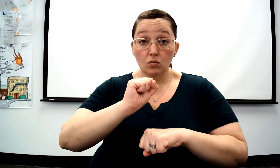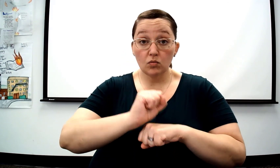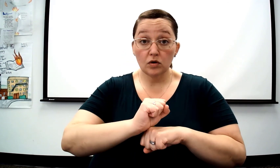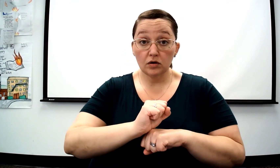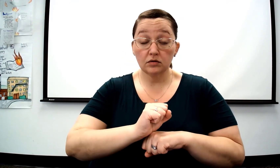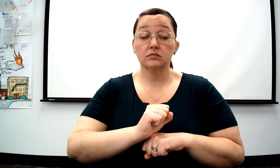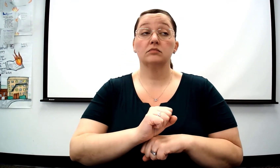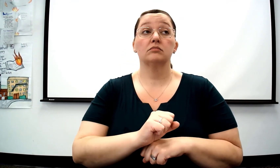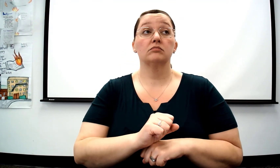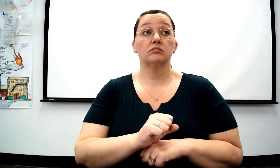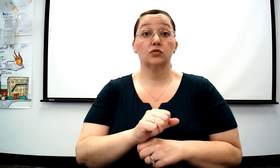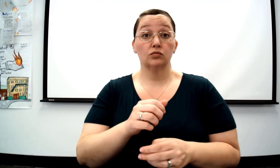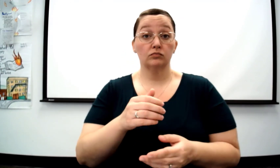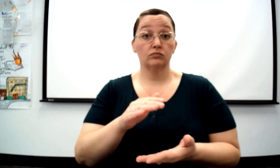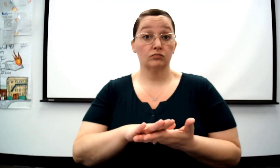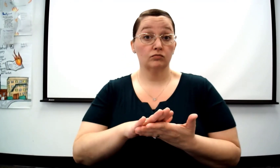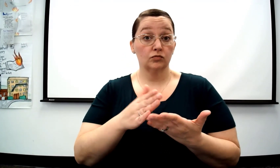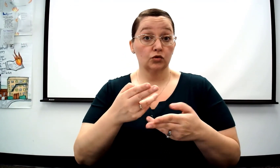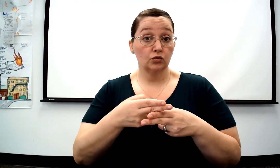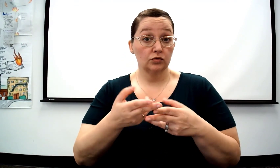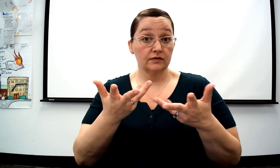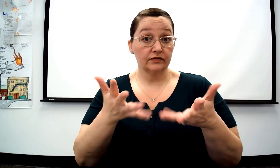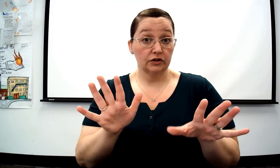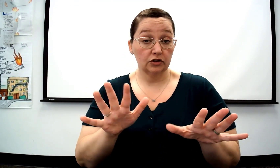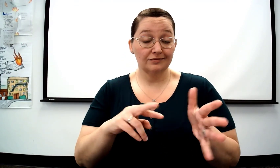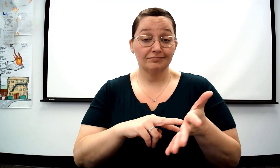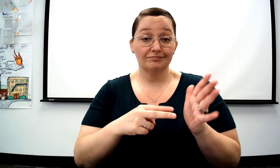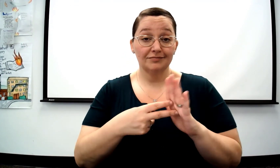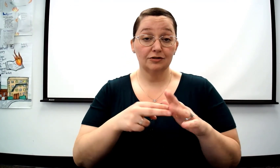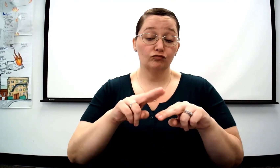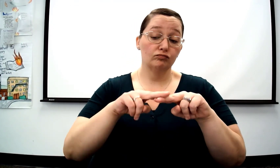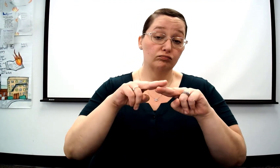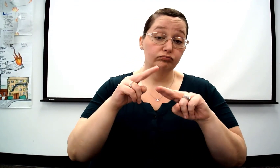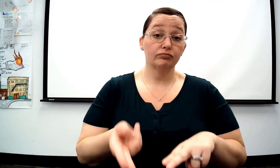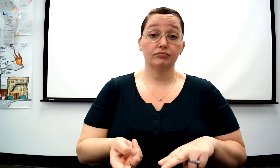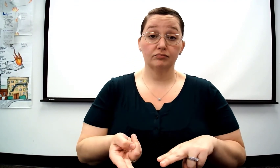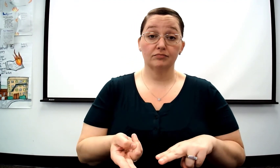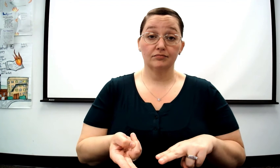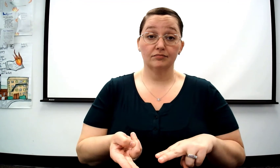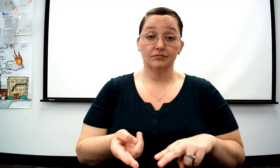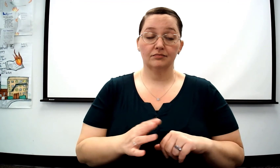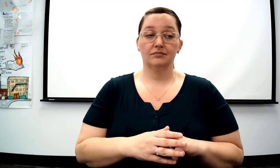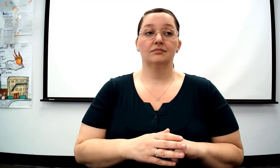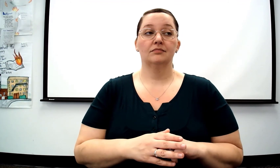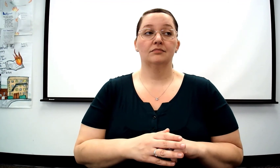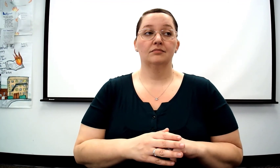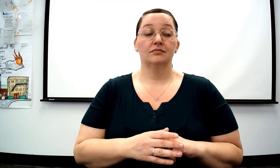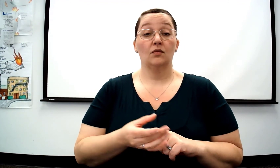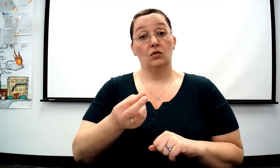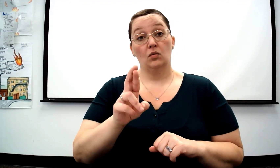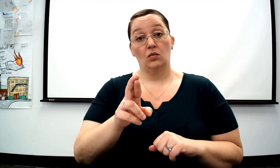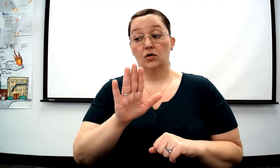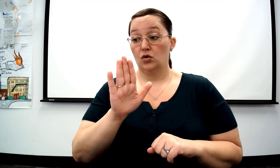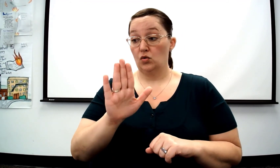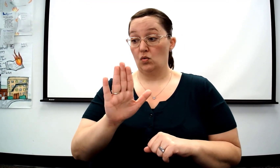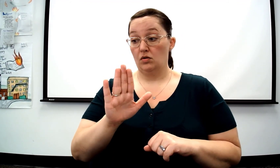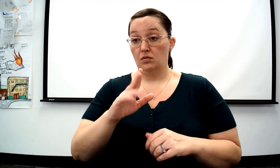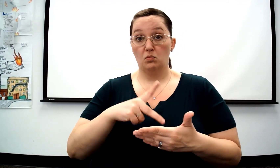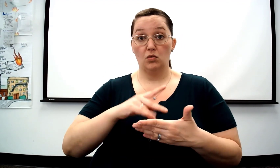Your homework, as we come to the end of the year, means that it should radically decrease.